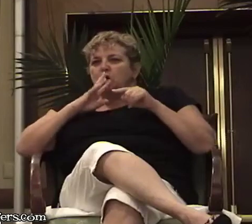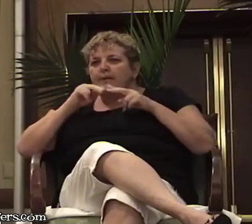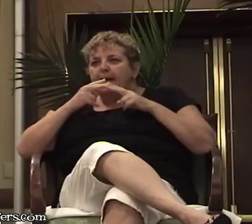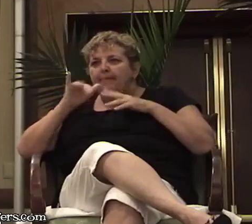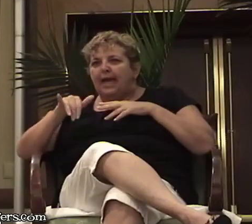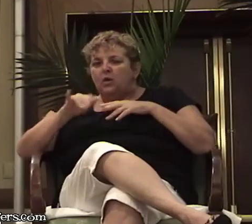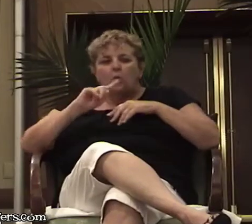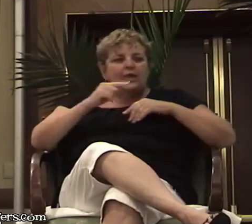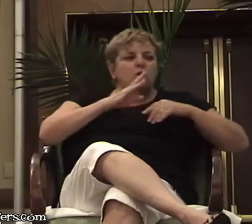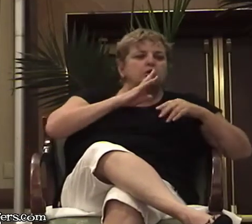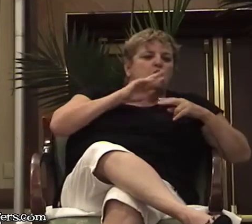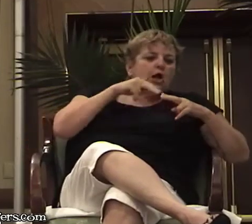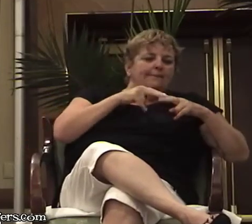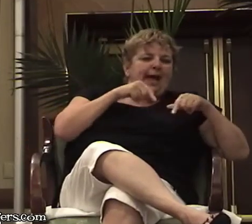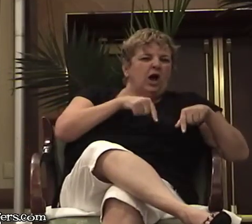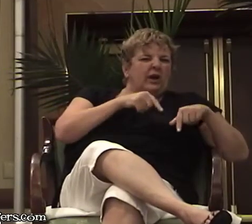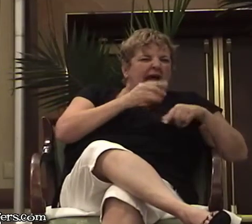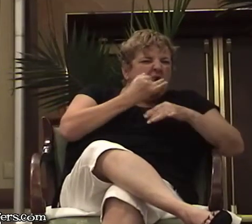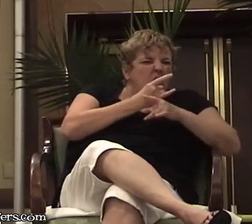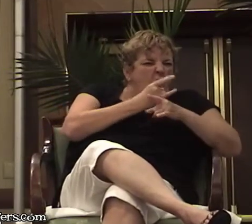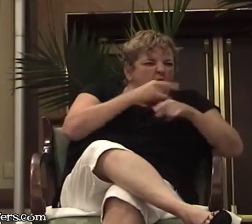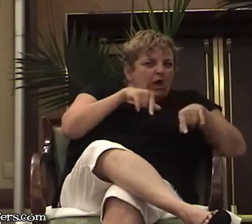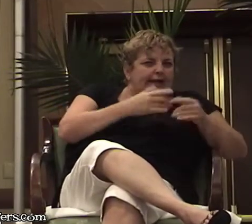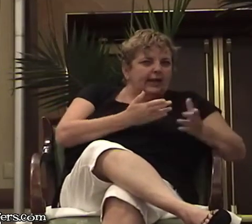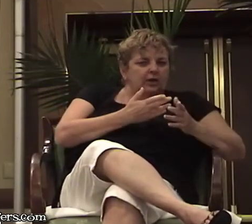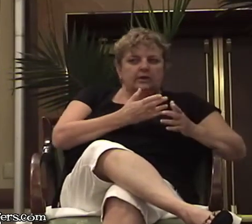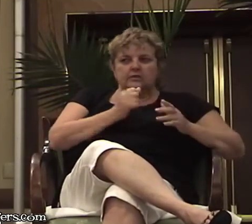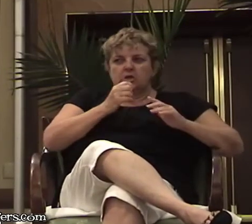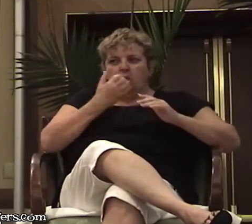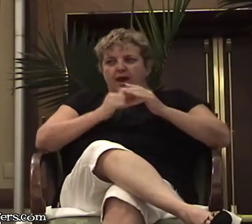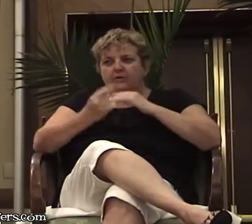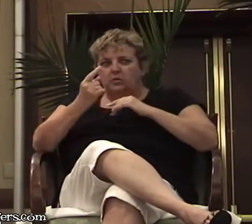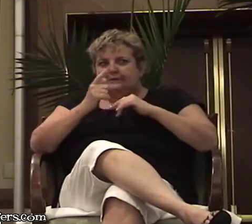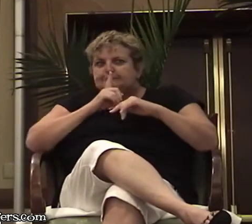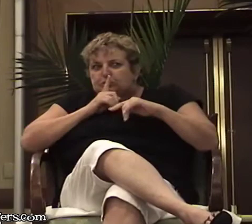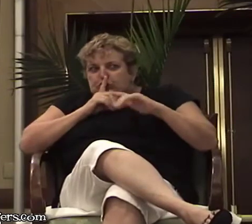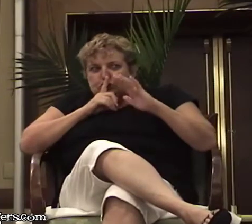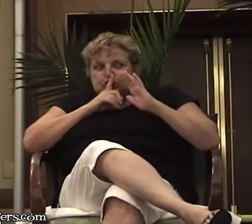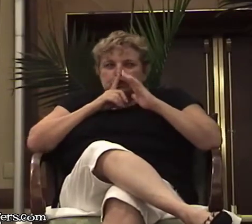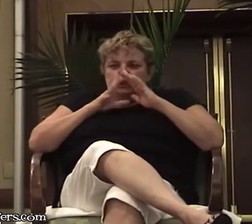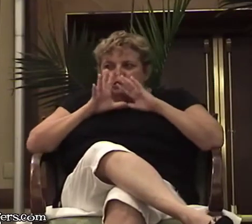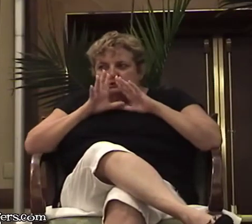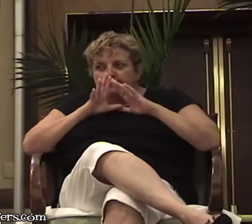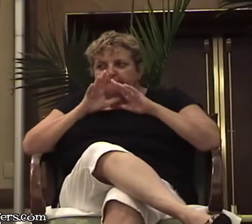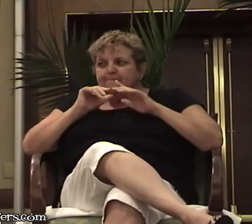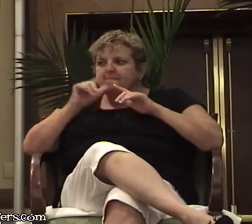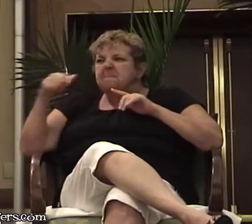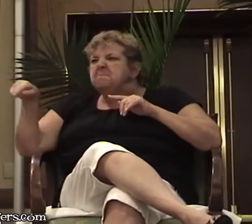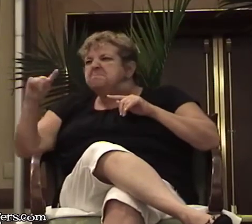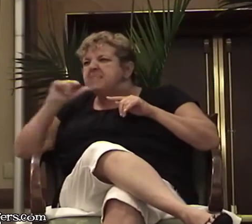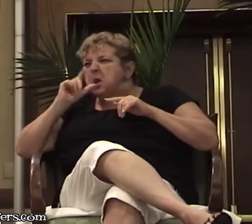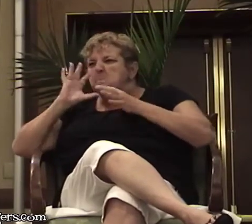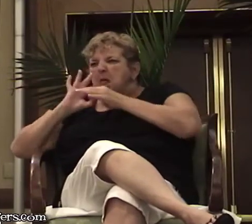So I'm dogging them, and I'm talking about it, and I'm running around, and I'm banging, and I'm like, they don't belong here, they don't belong here.